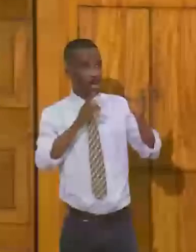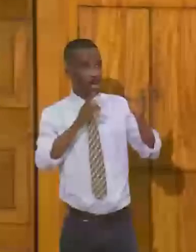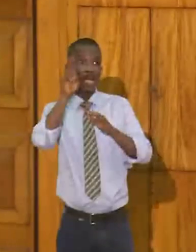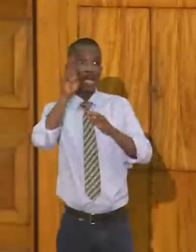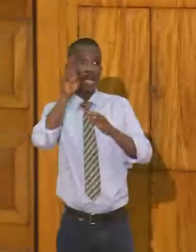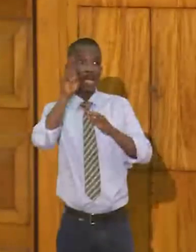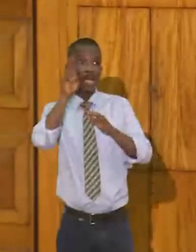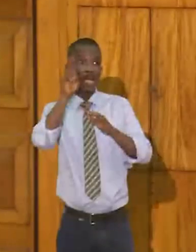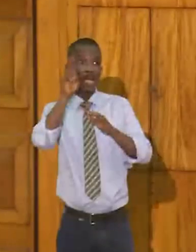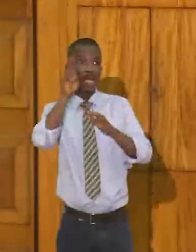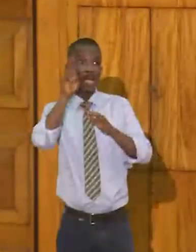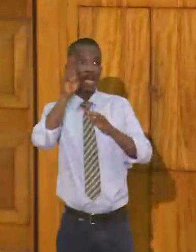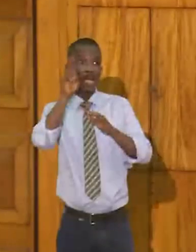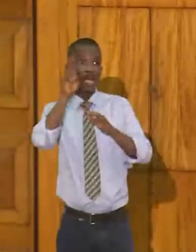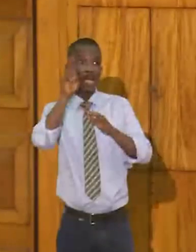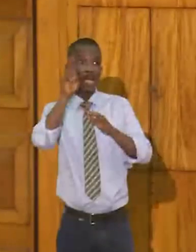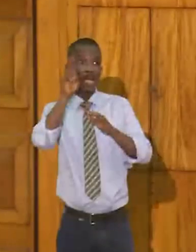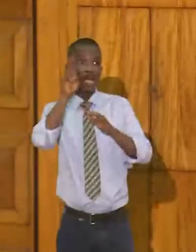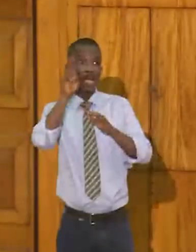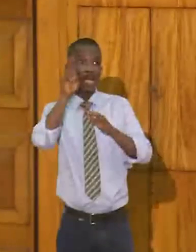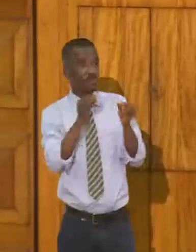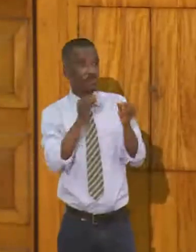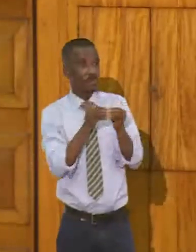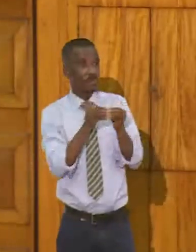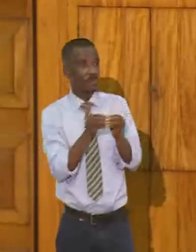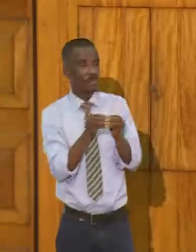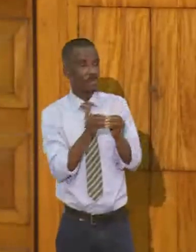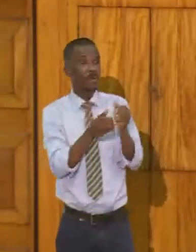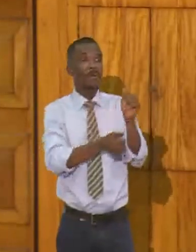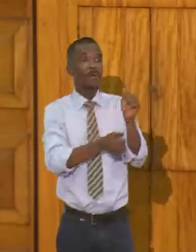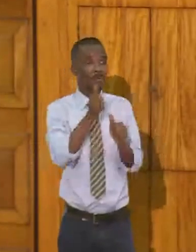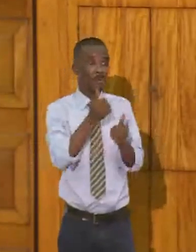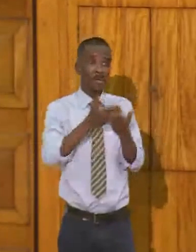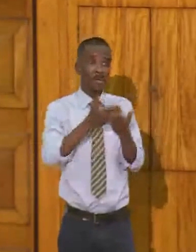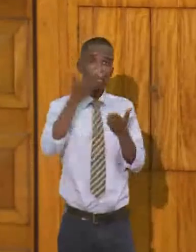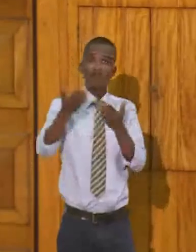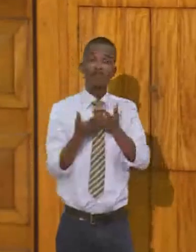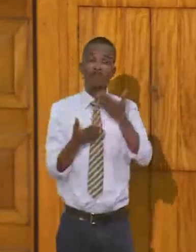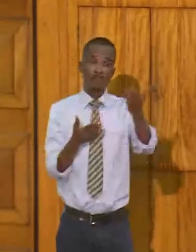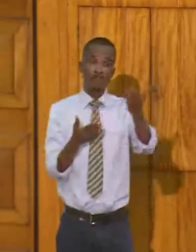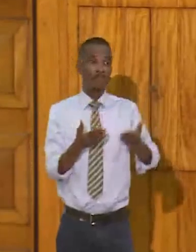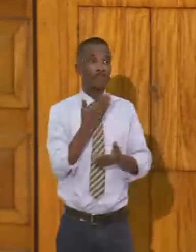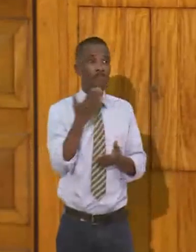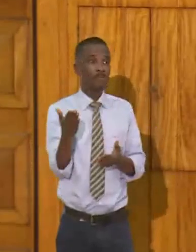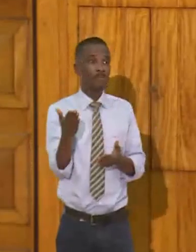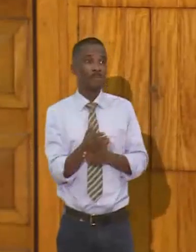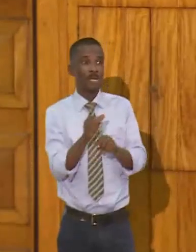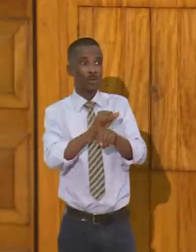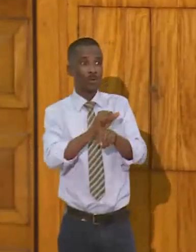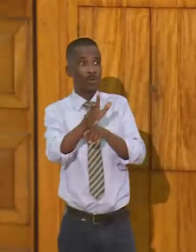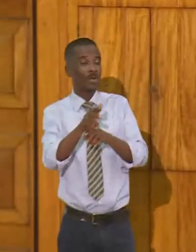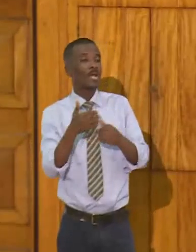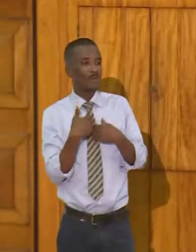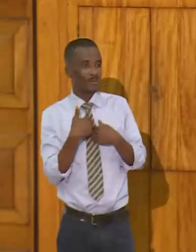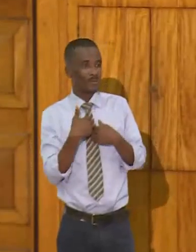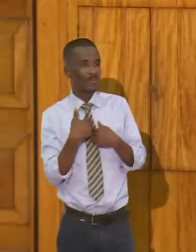conduct HIV viral load testing. Like I said, many of them procure those molecular platforms during the COVID.